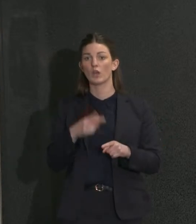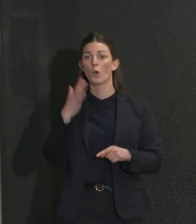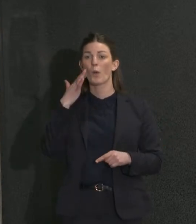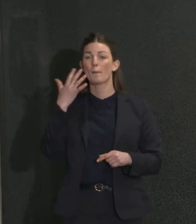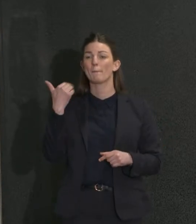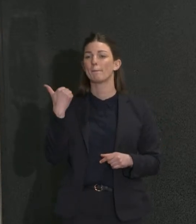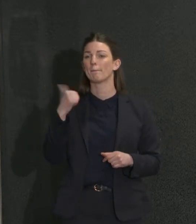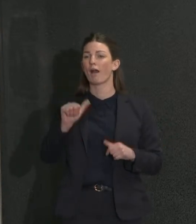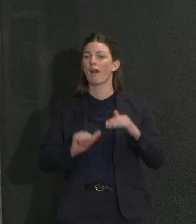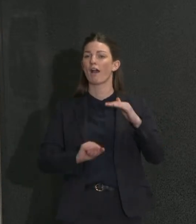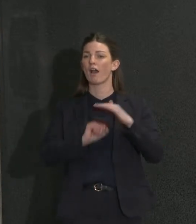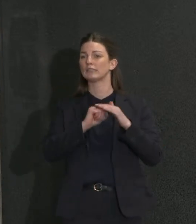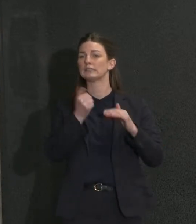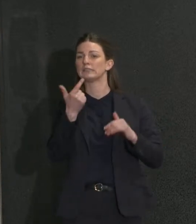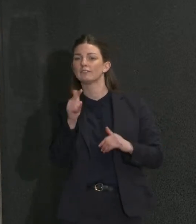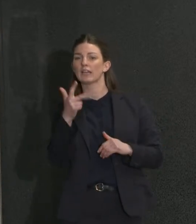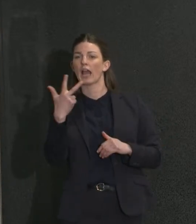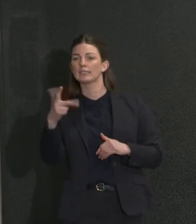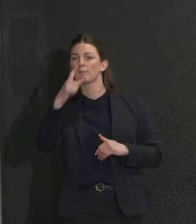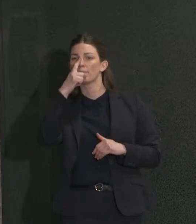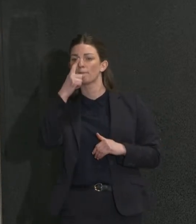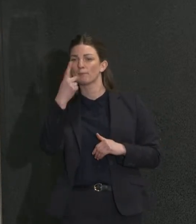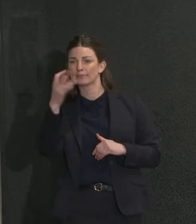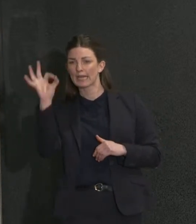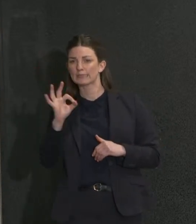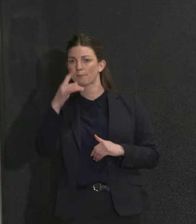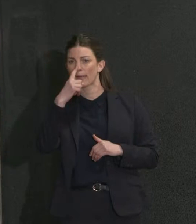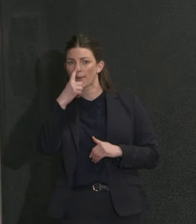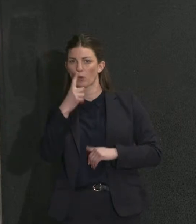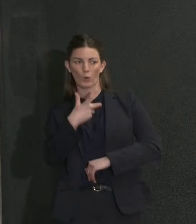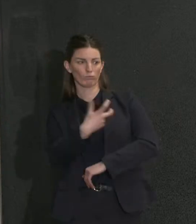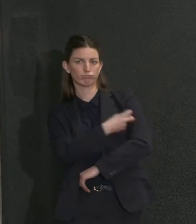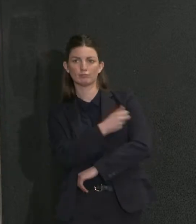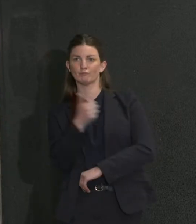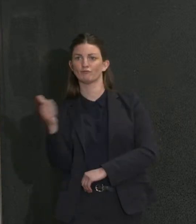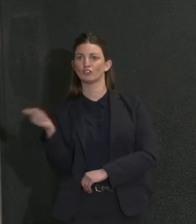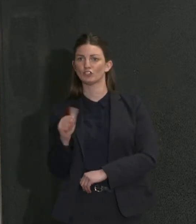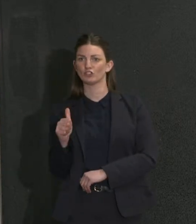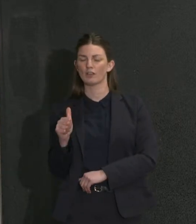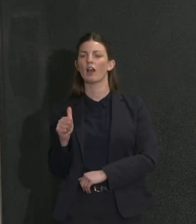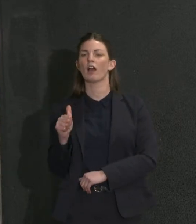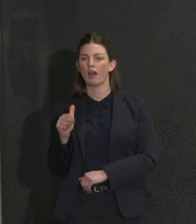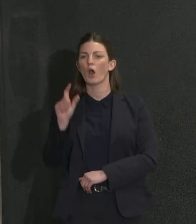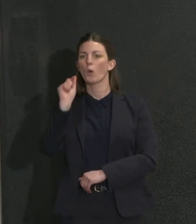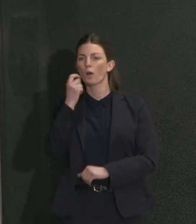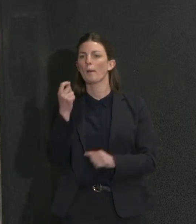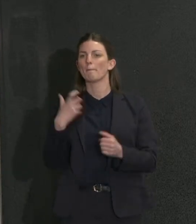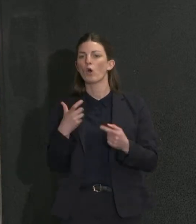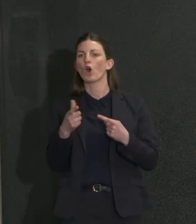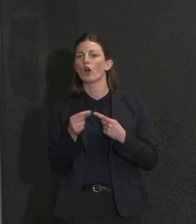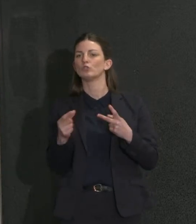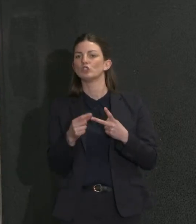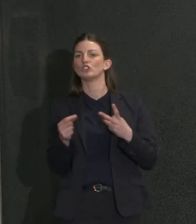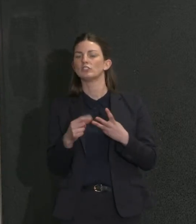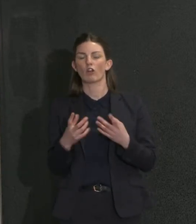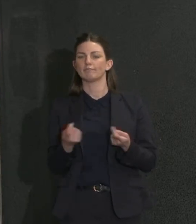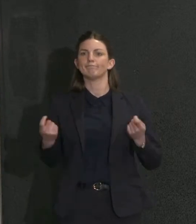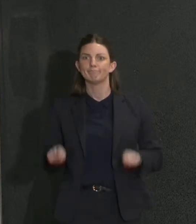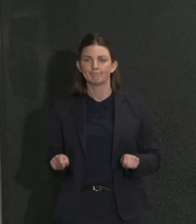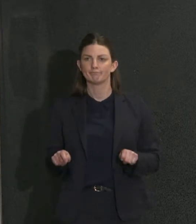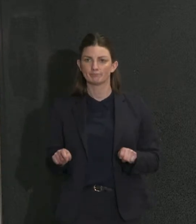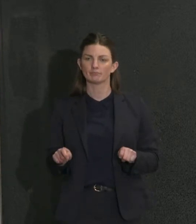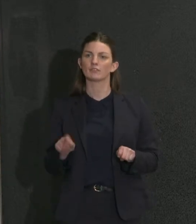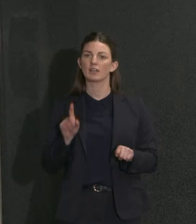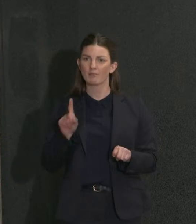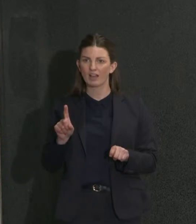we get to 80%, well, we have a very different way of life. But the only option available to us, as the Prime Minister and every Premier and